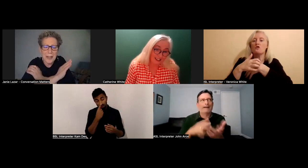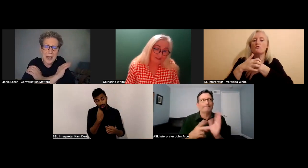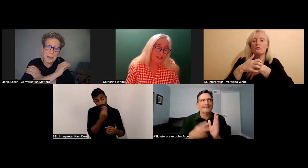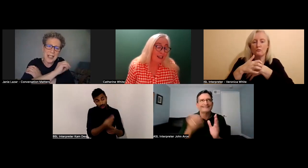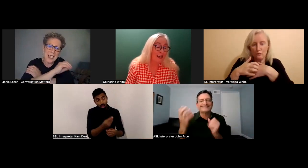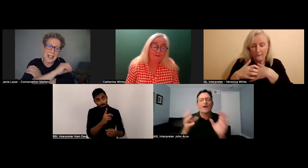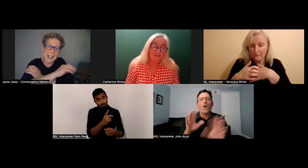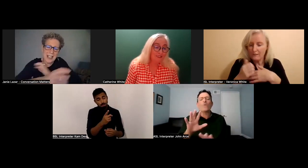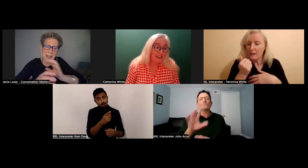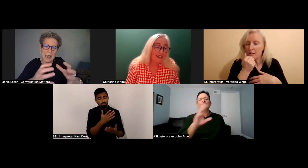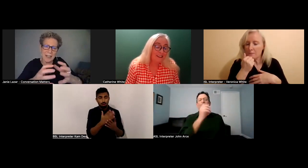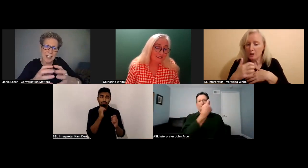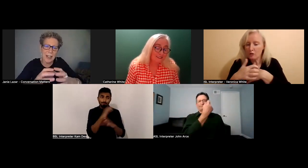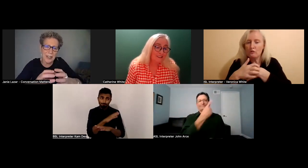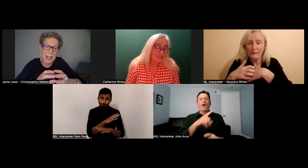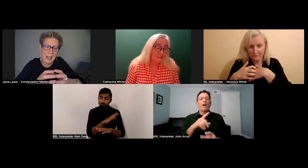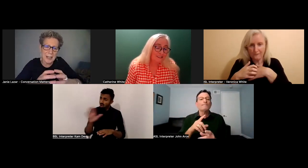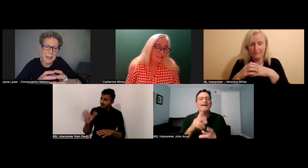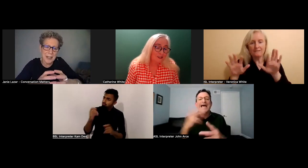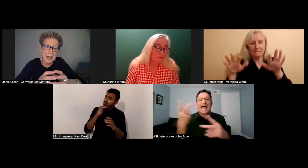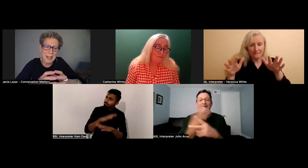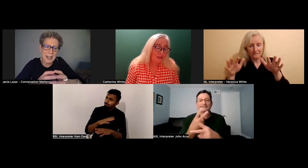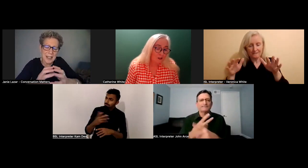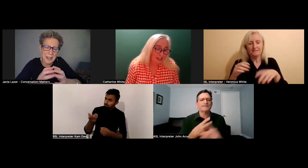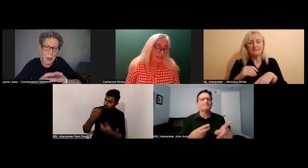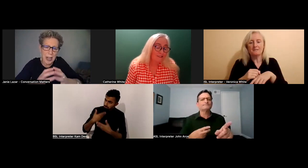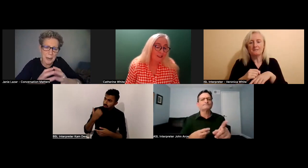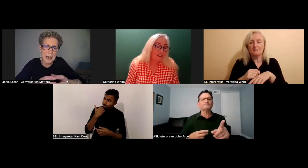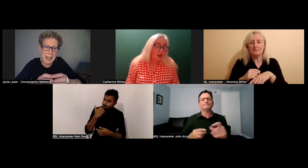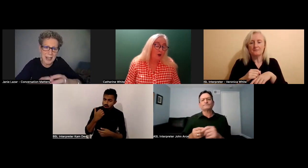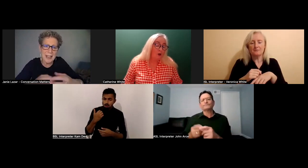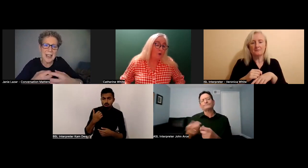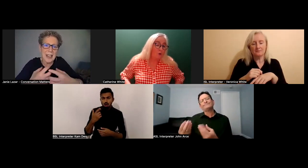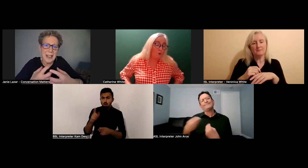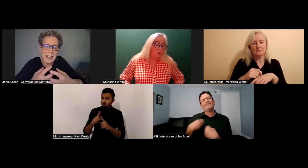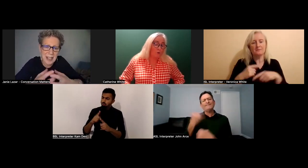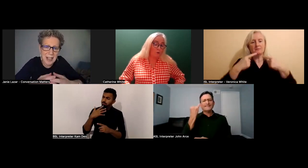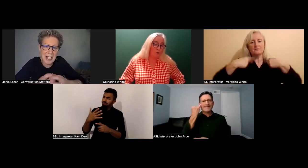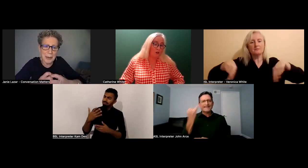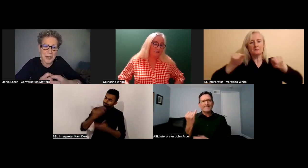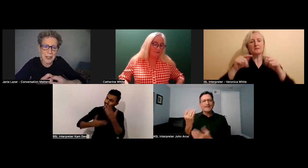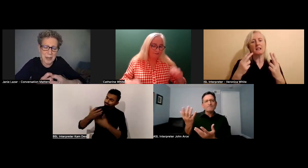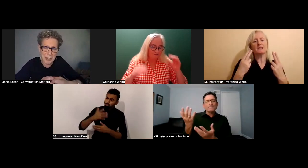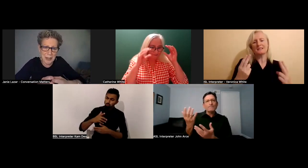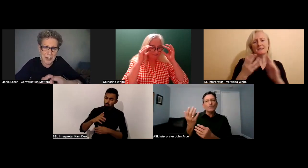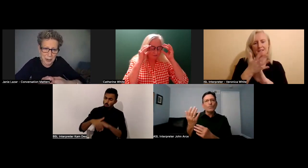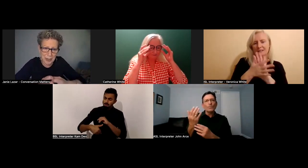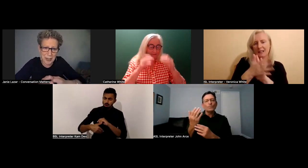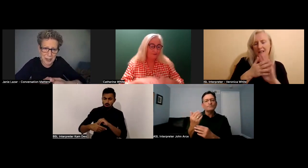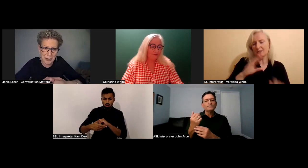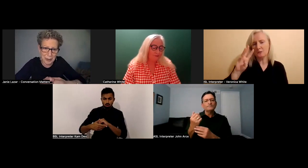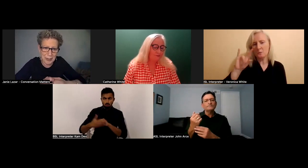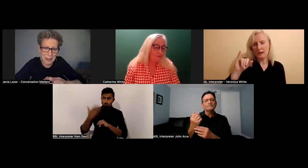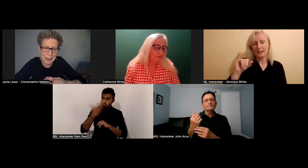rough. yeah. But it'll give it a context as to Okay. why we need sign language to be taught